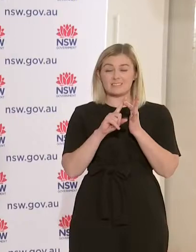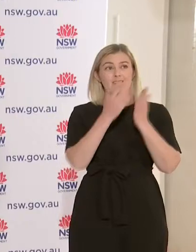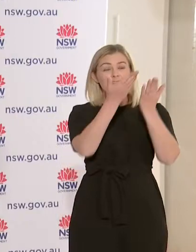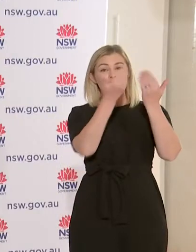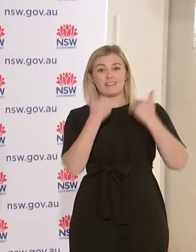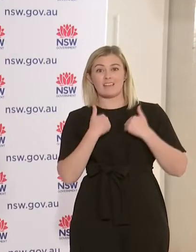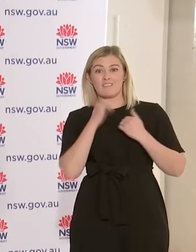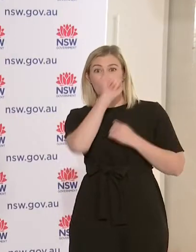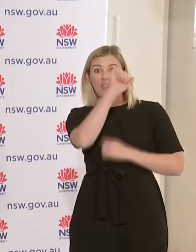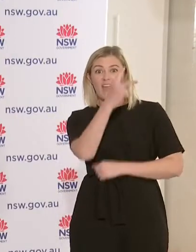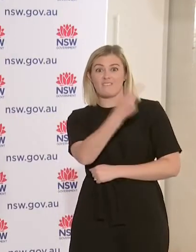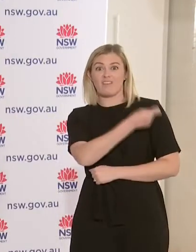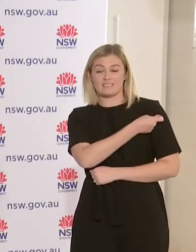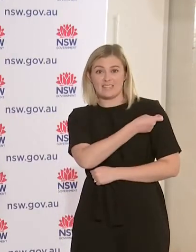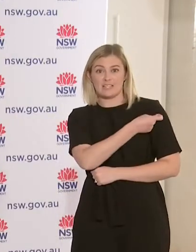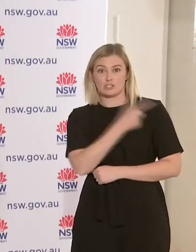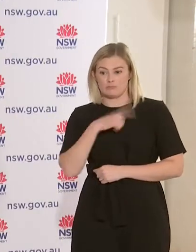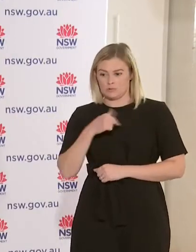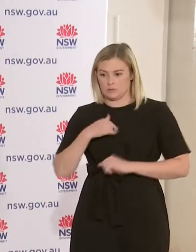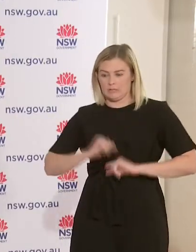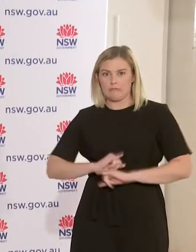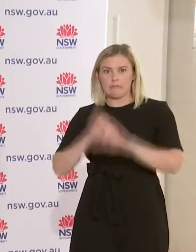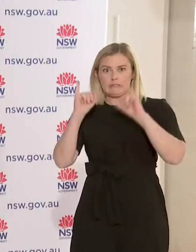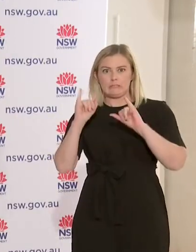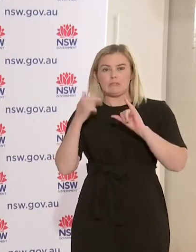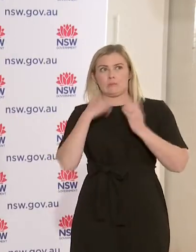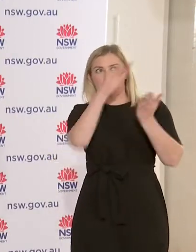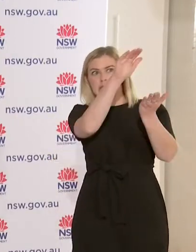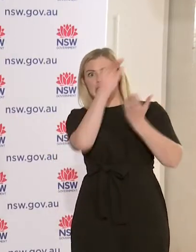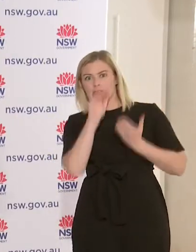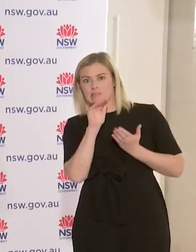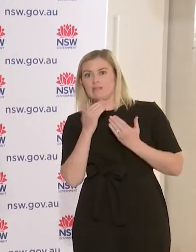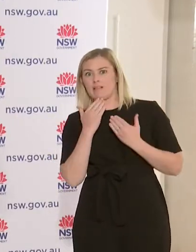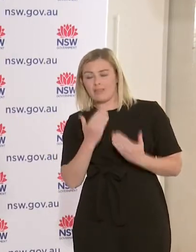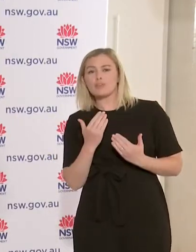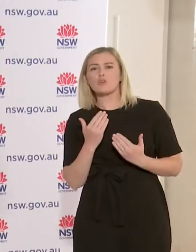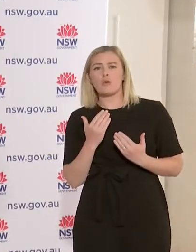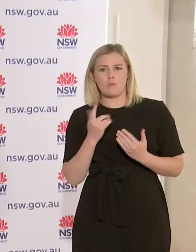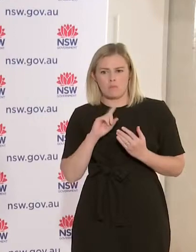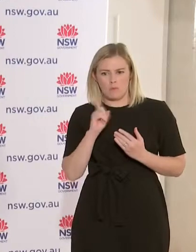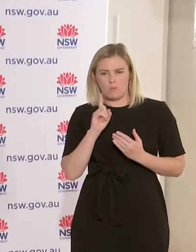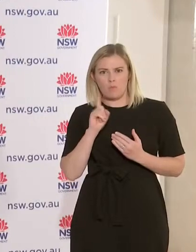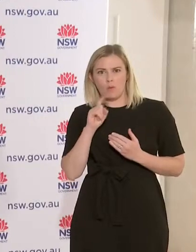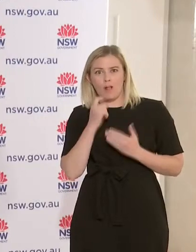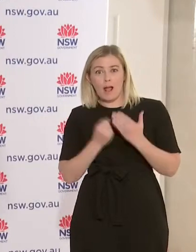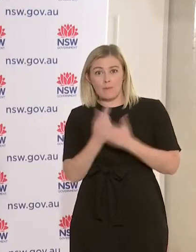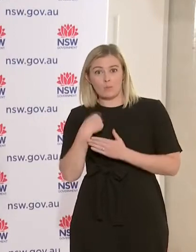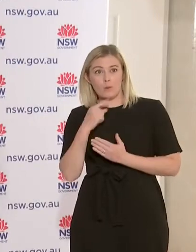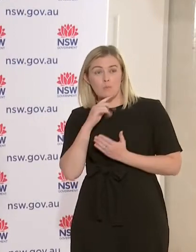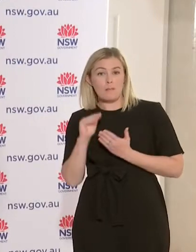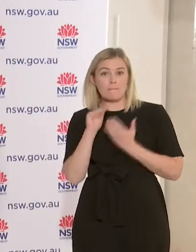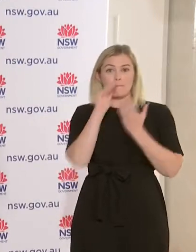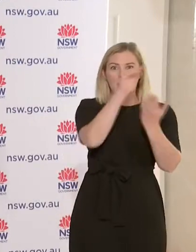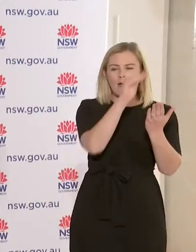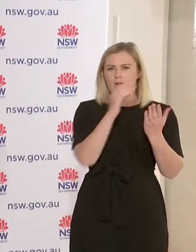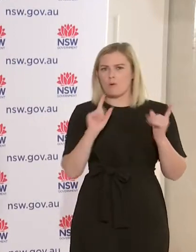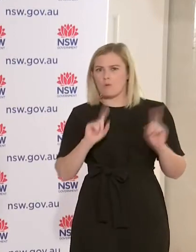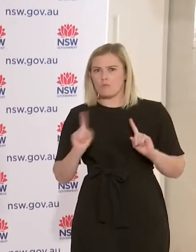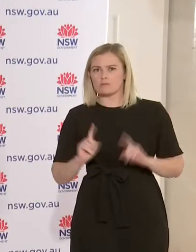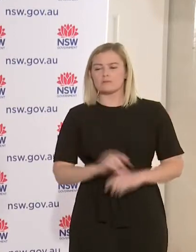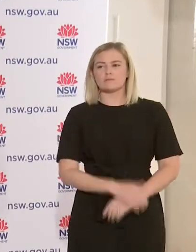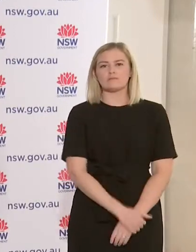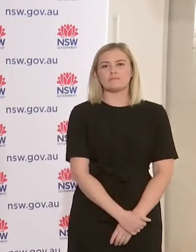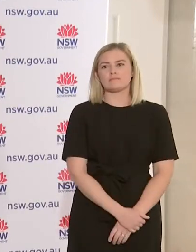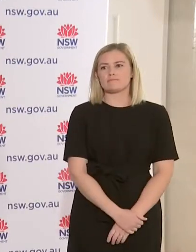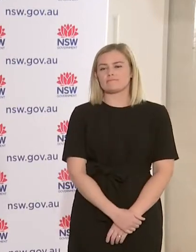look, I will do what I've done from the beginning, and that's fight for more vaccine. We know, and again, I hope